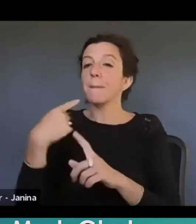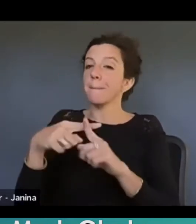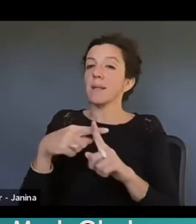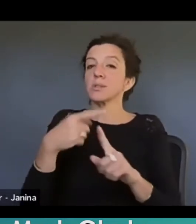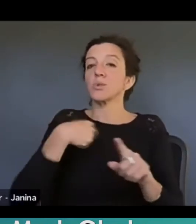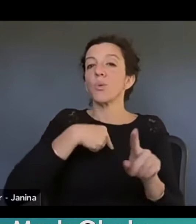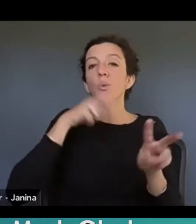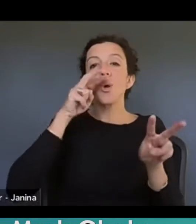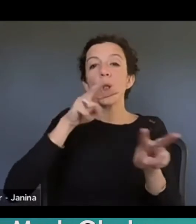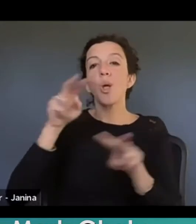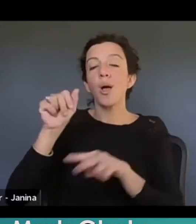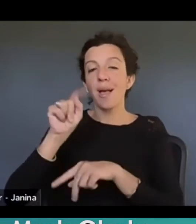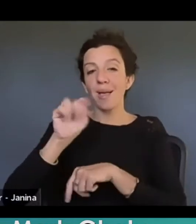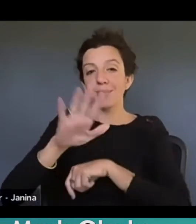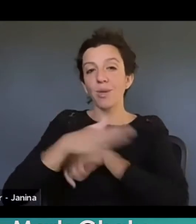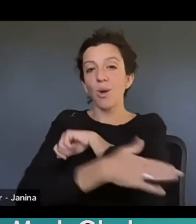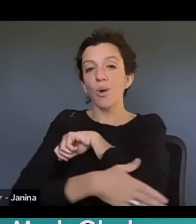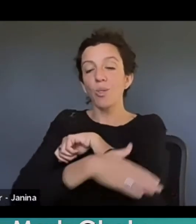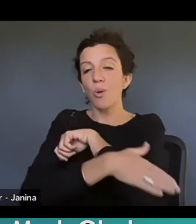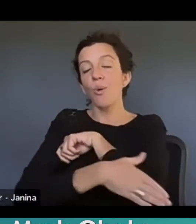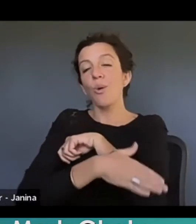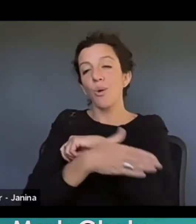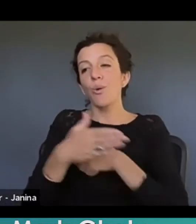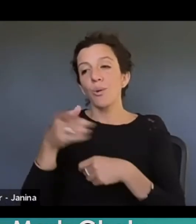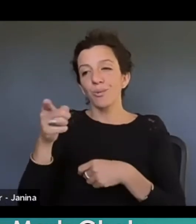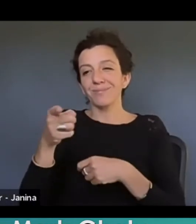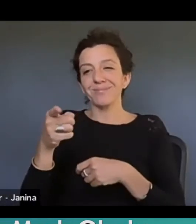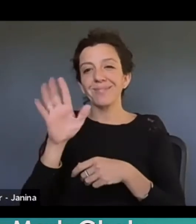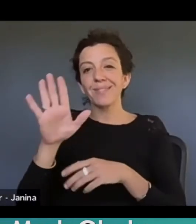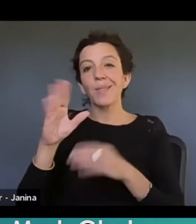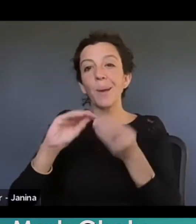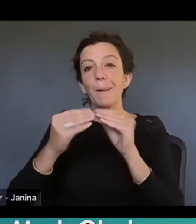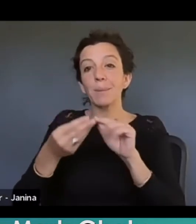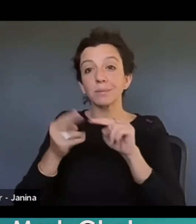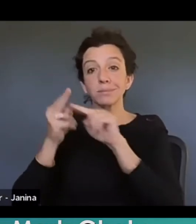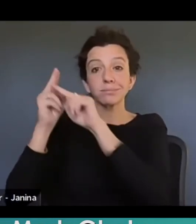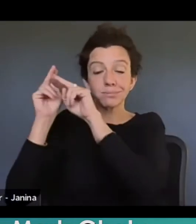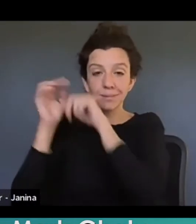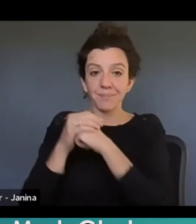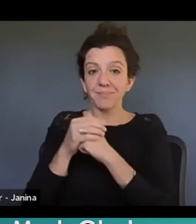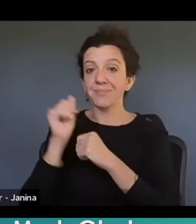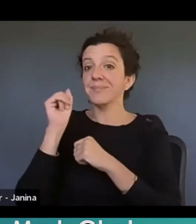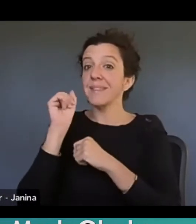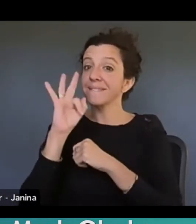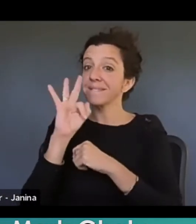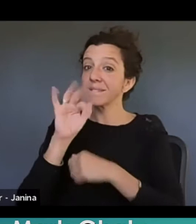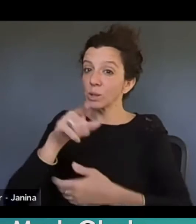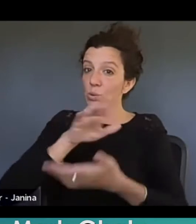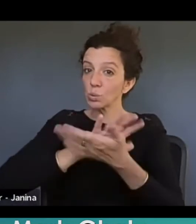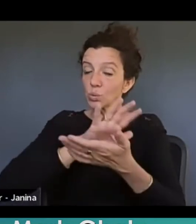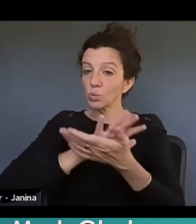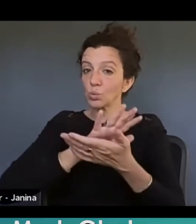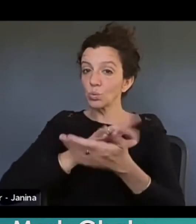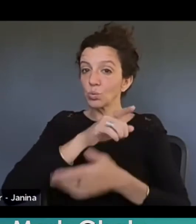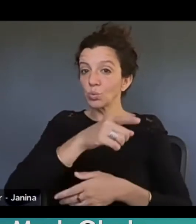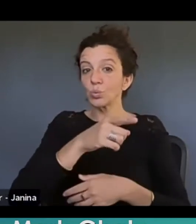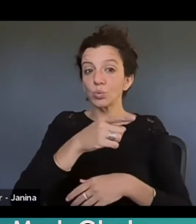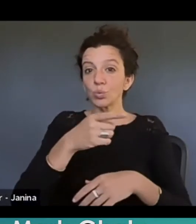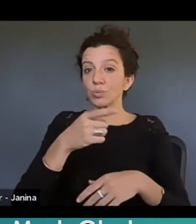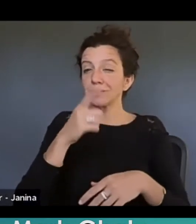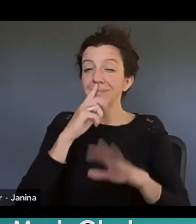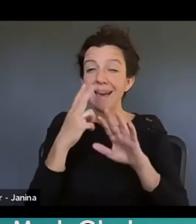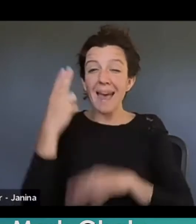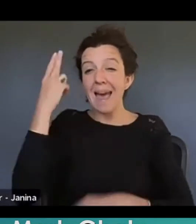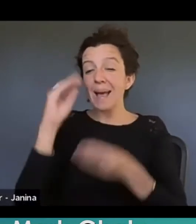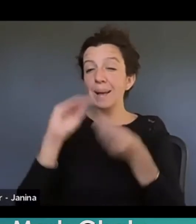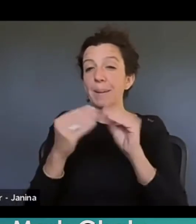said that if schools are in a county where the case rates are 2 times what our threshold is to be on the monitoring list, they're not eligible for a